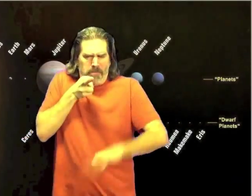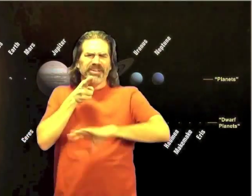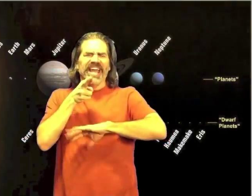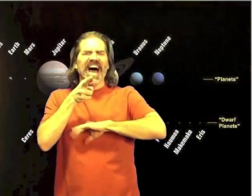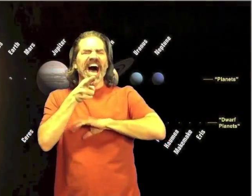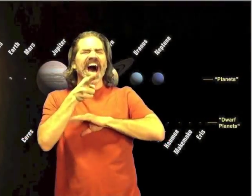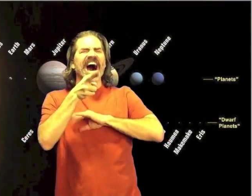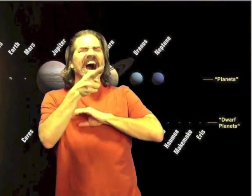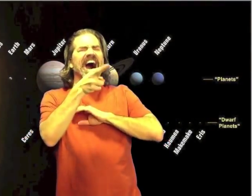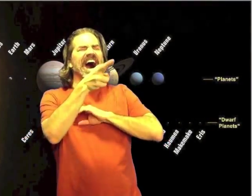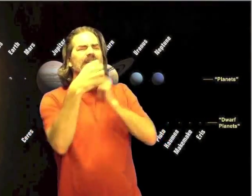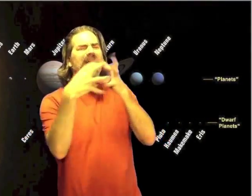it.